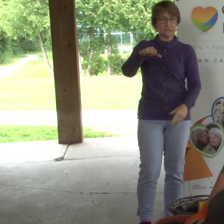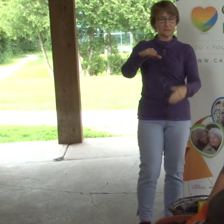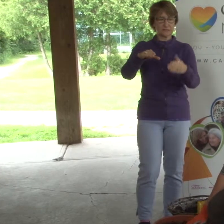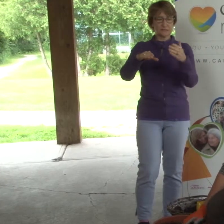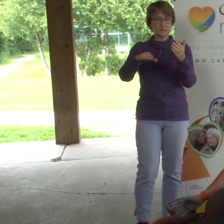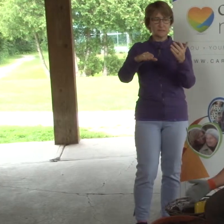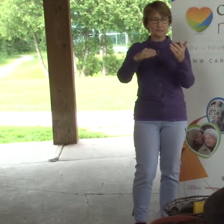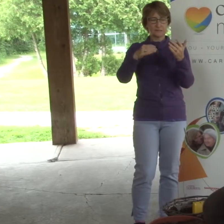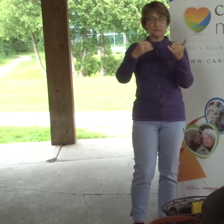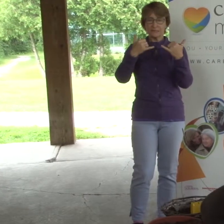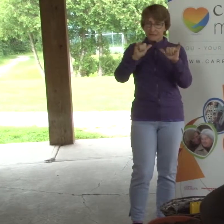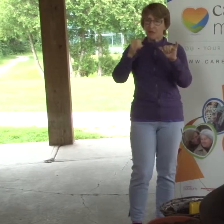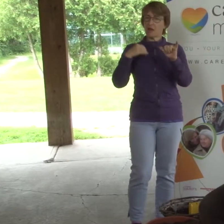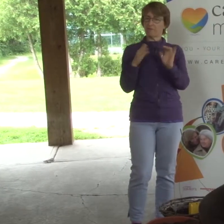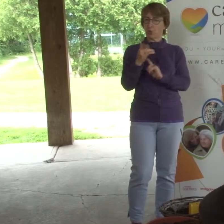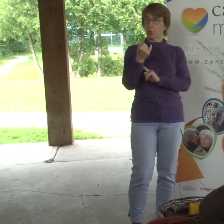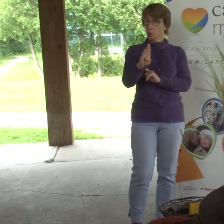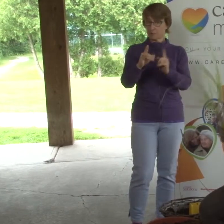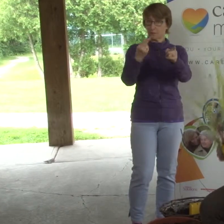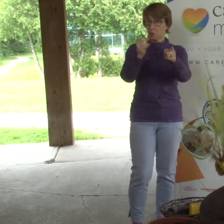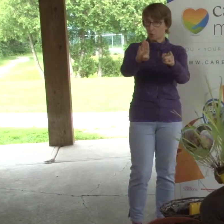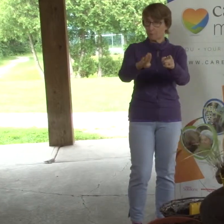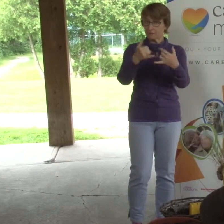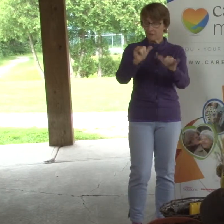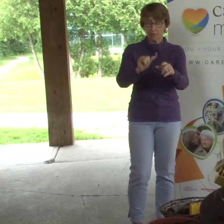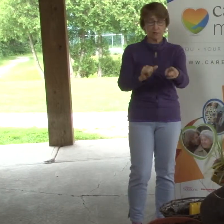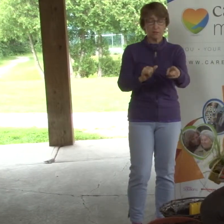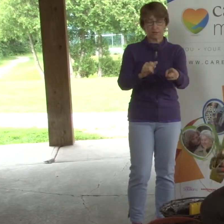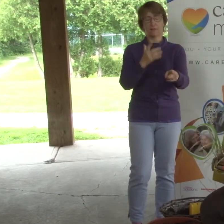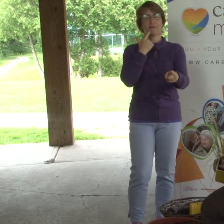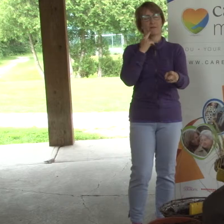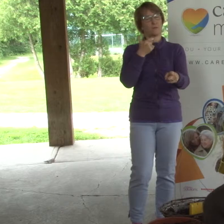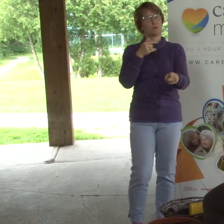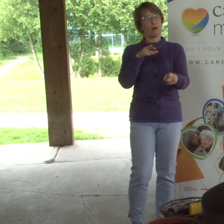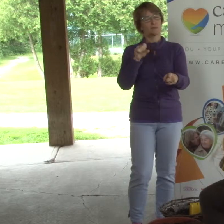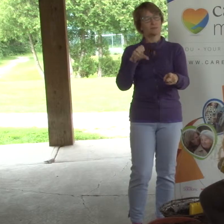and still have an herb, then I would recommend lemongrass.